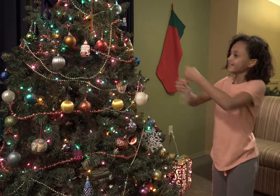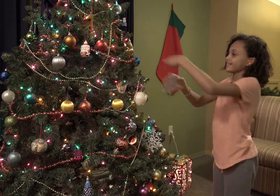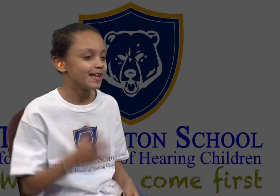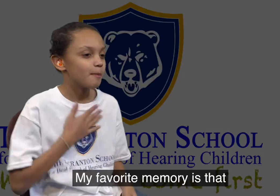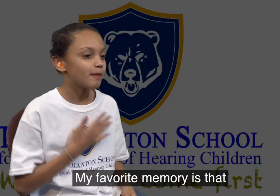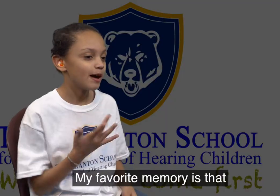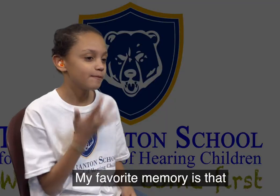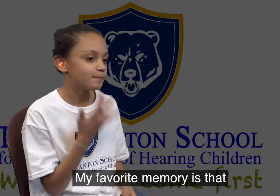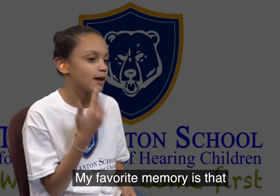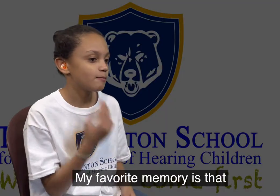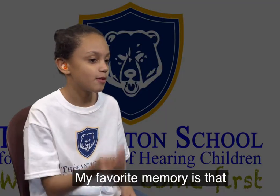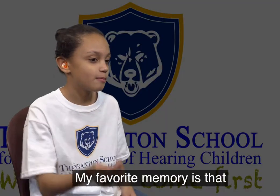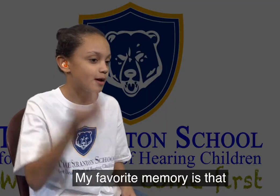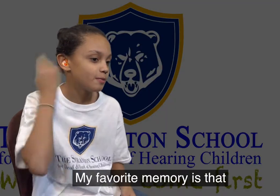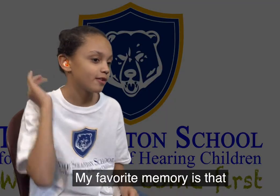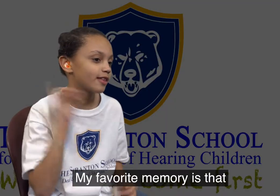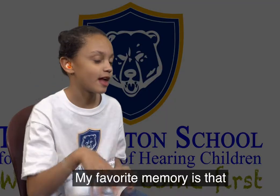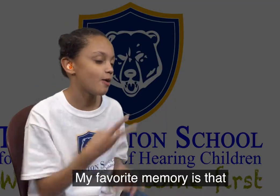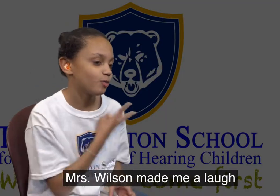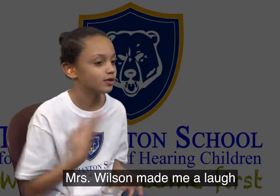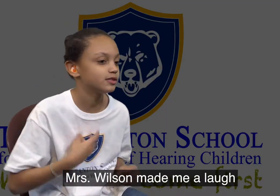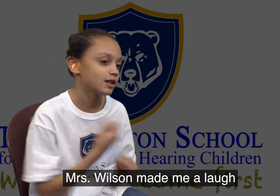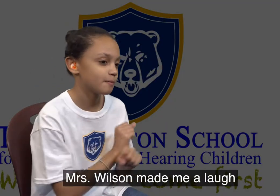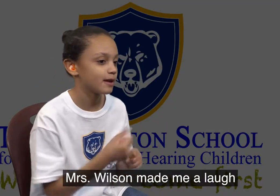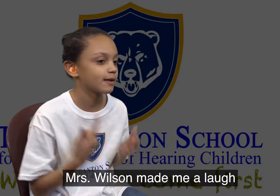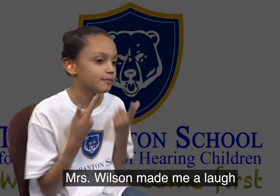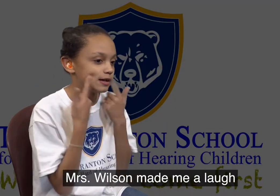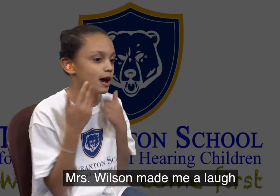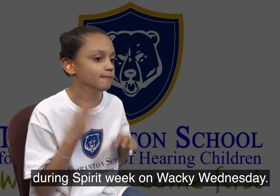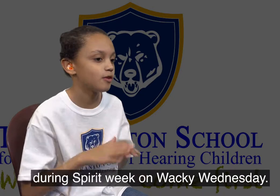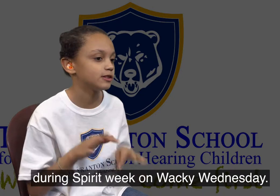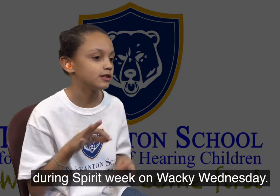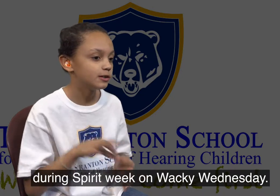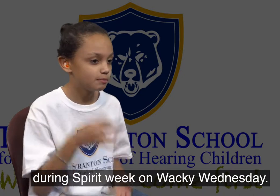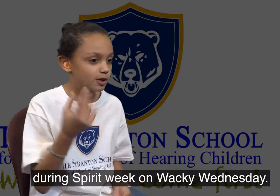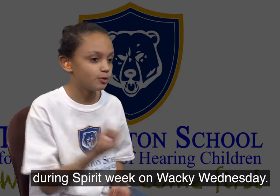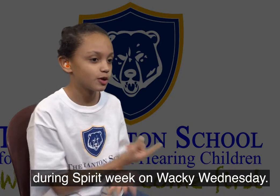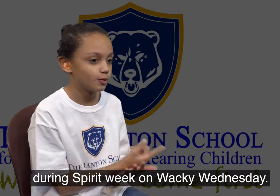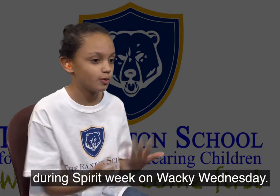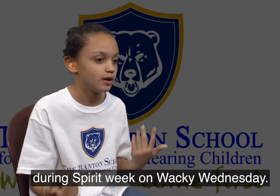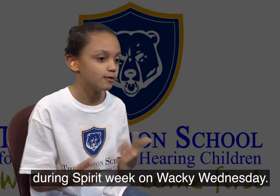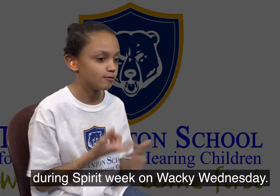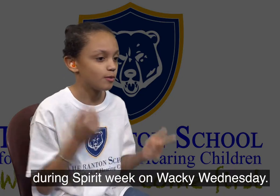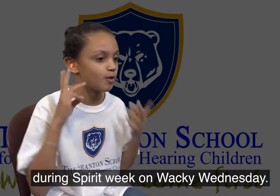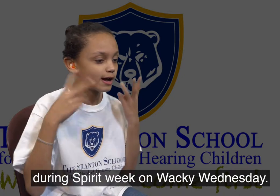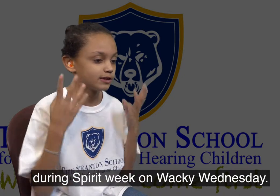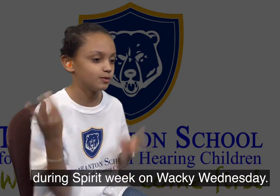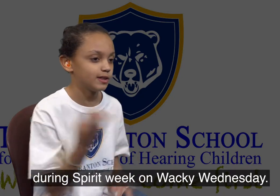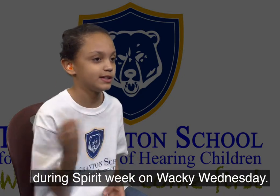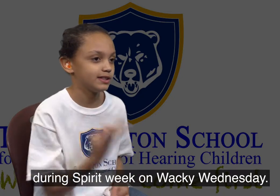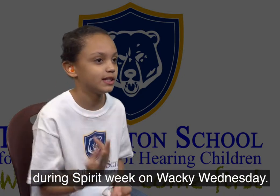My favorite memory is that Wilson made me laugh on Bill and Queen for Wacky Wednesday.